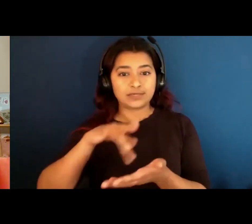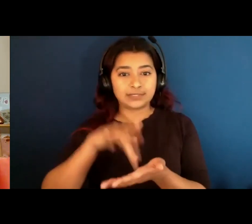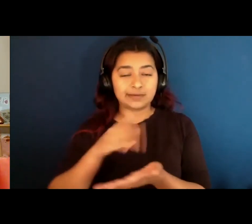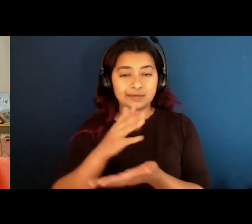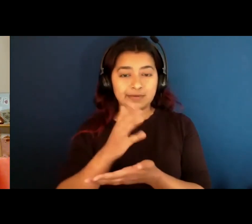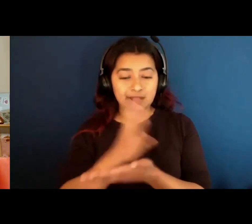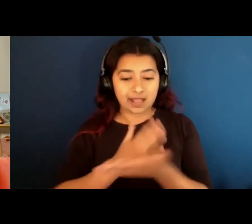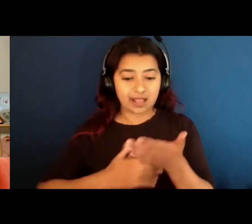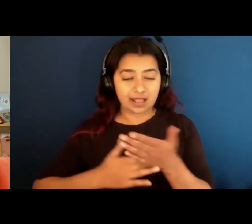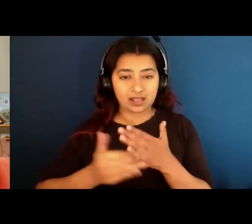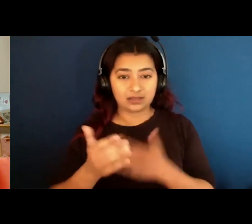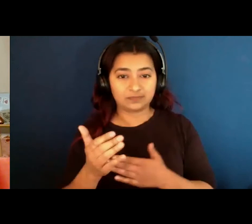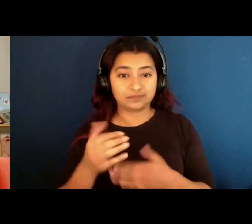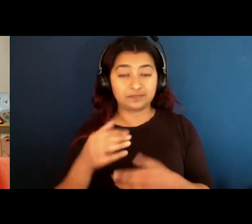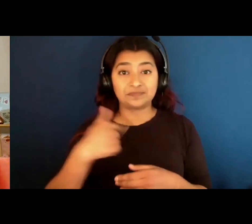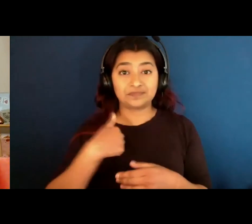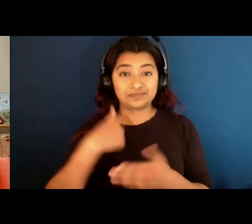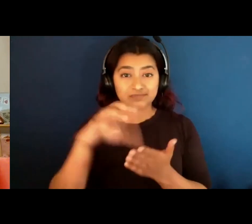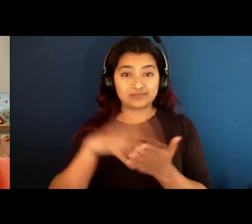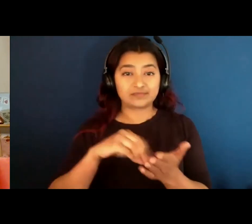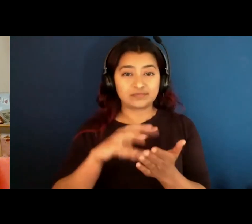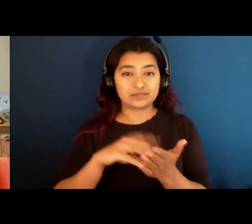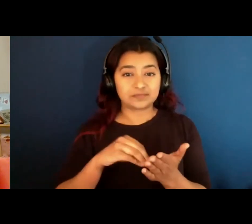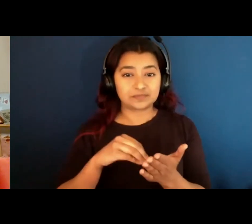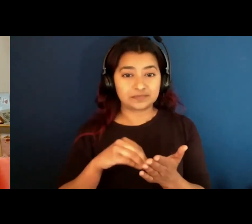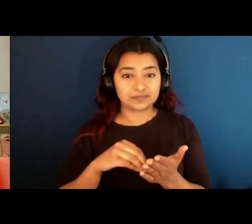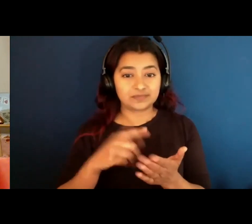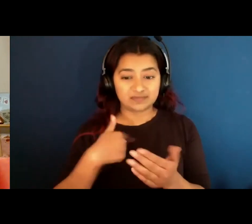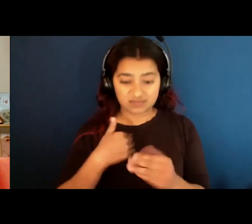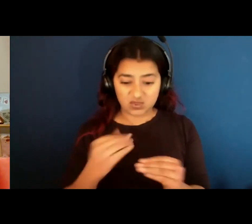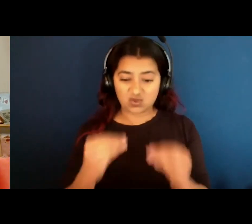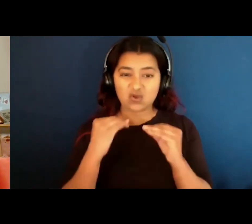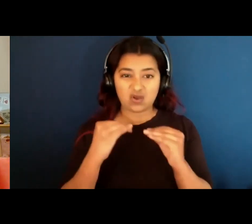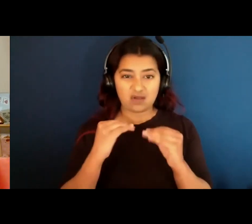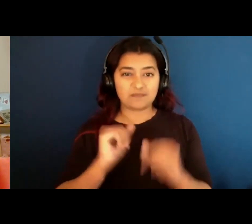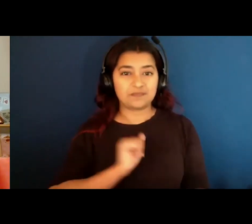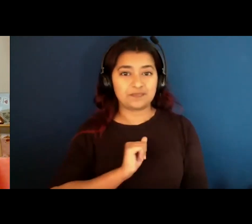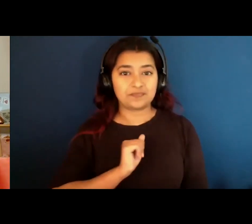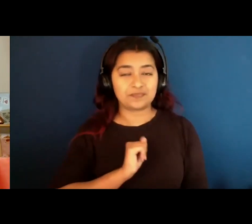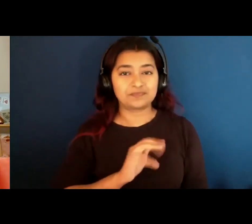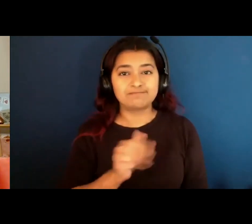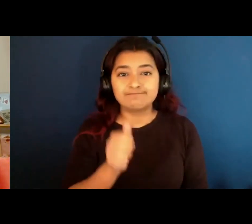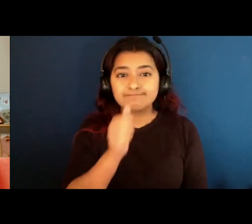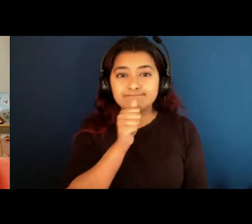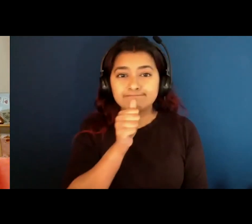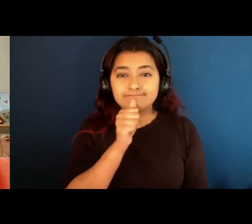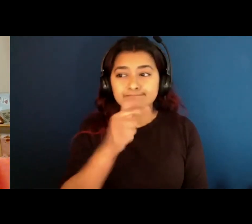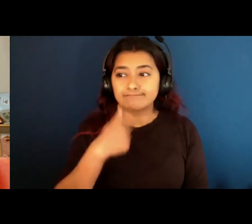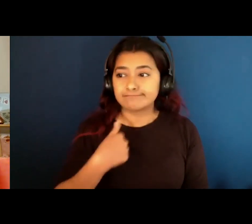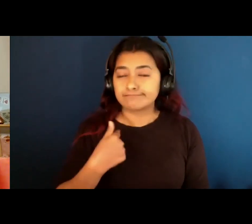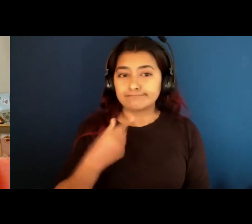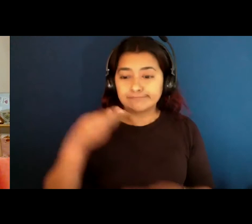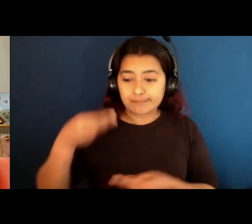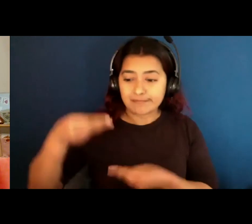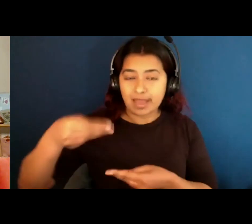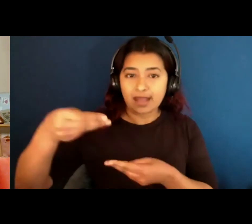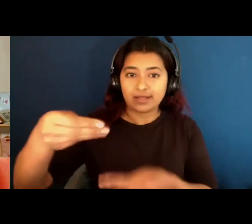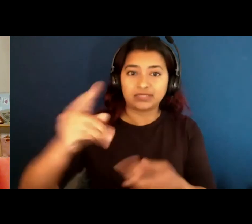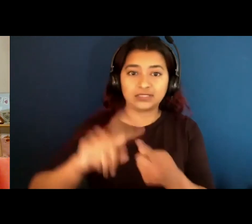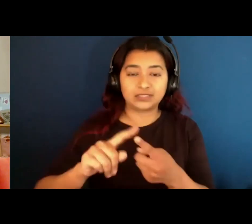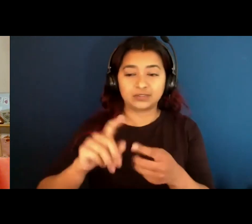hands. This I learned. This I taught myself, a secret I pass to all I love who mirror